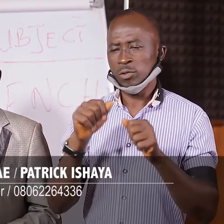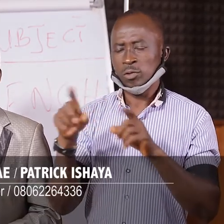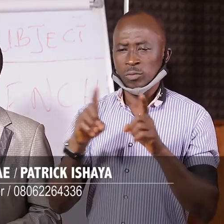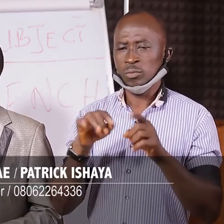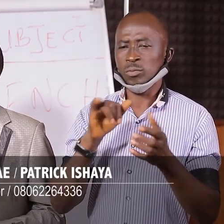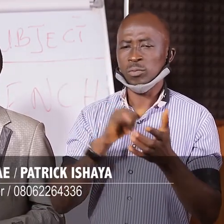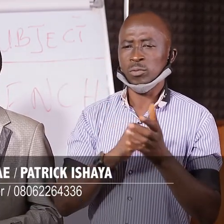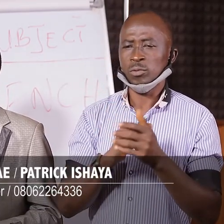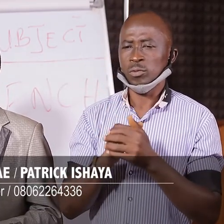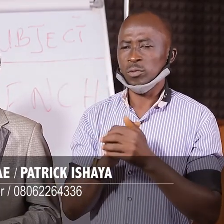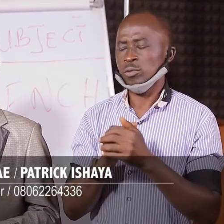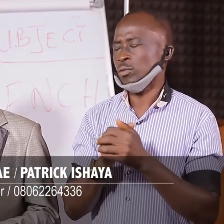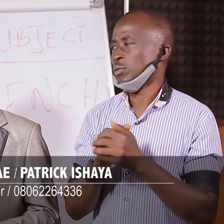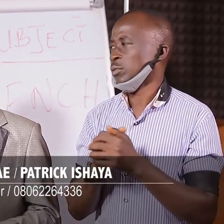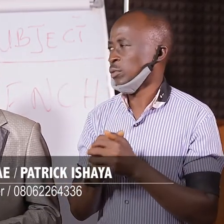do that.